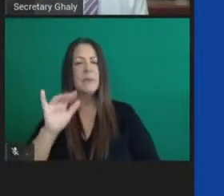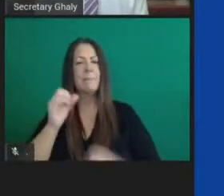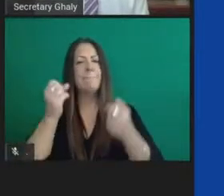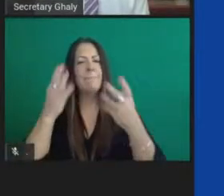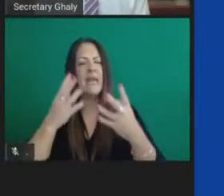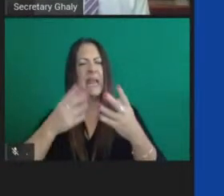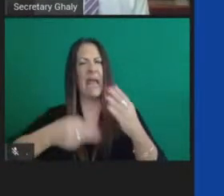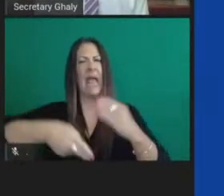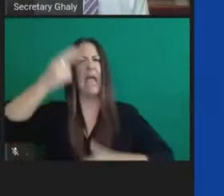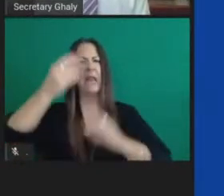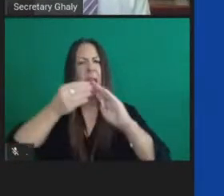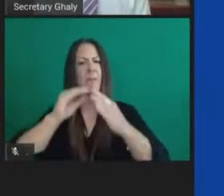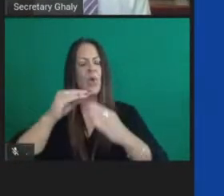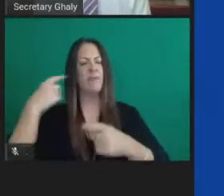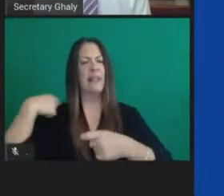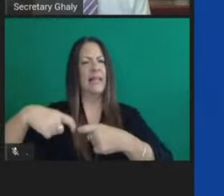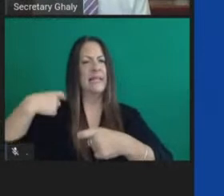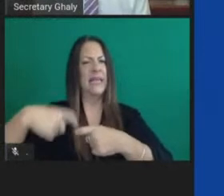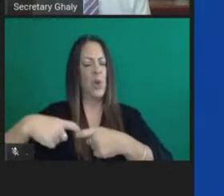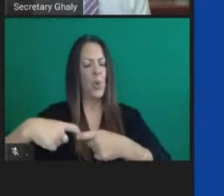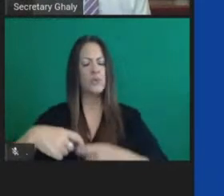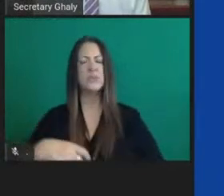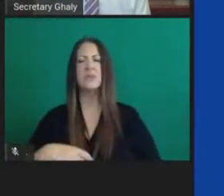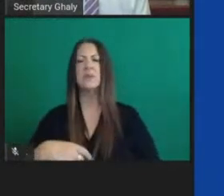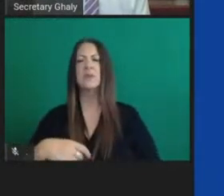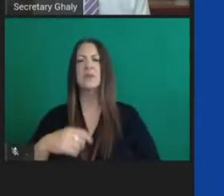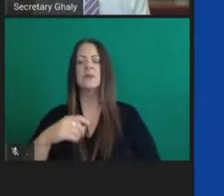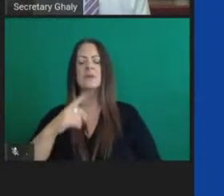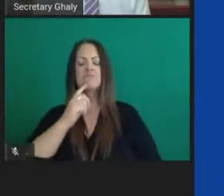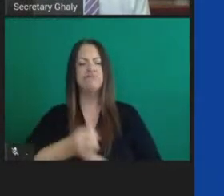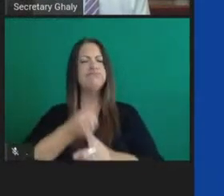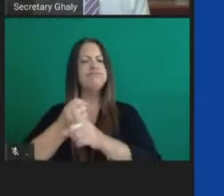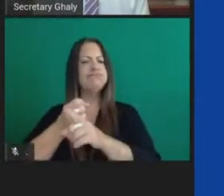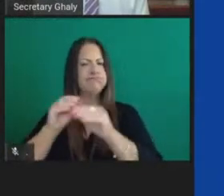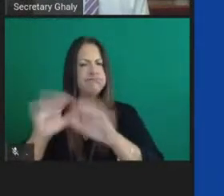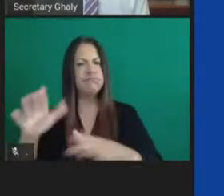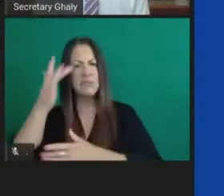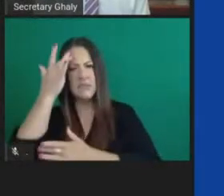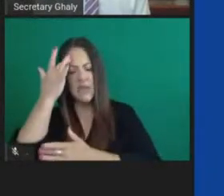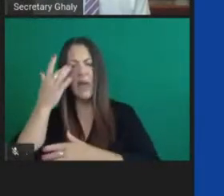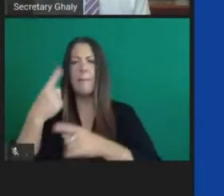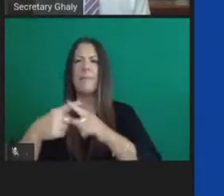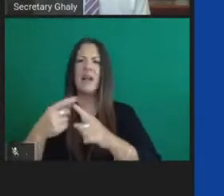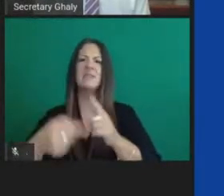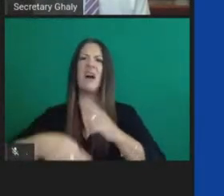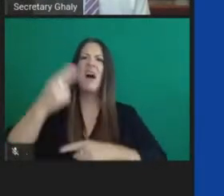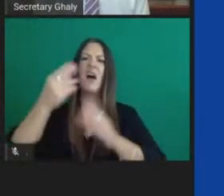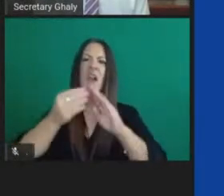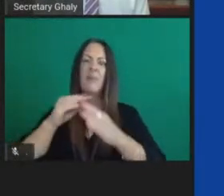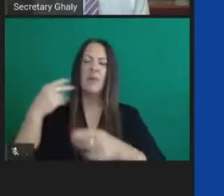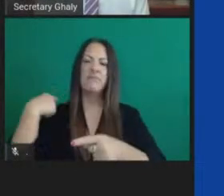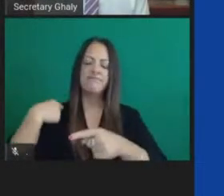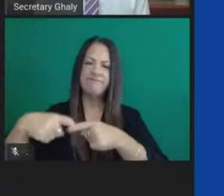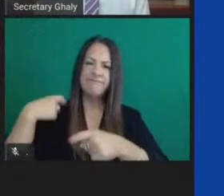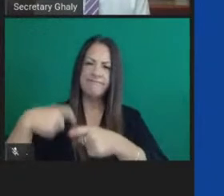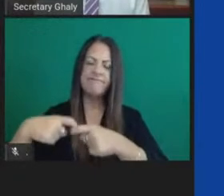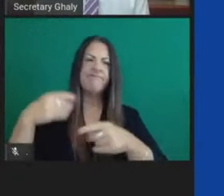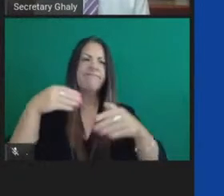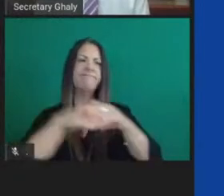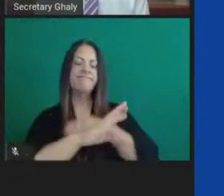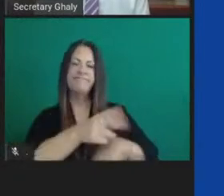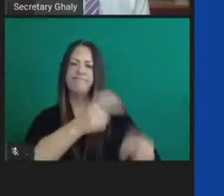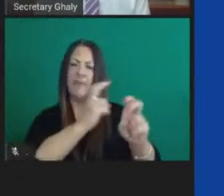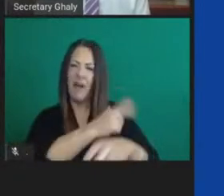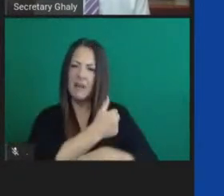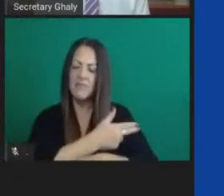Latinos, not just becoming infected, but in the hospitals and with really terrible outcomes and death.